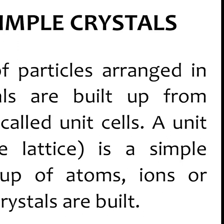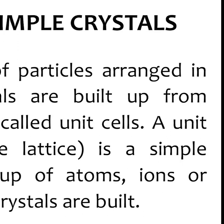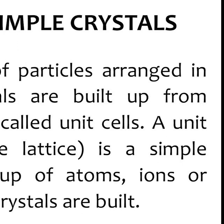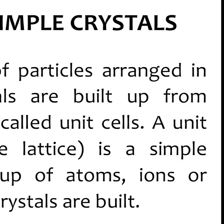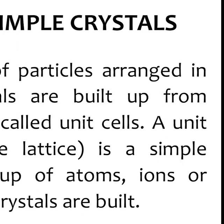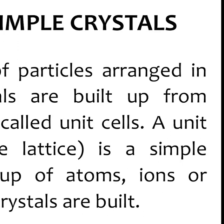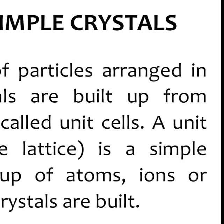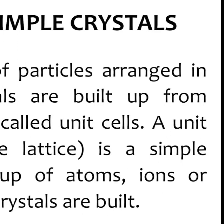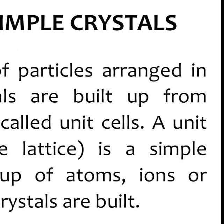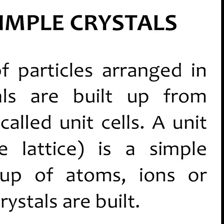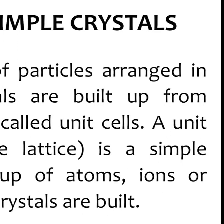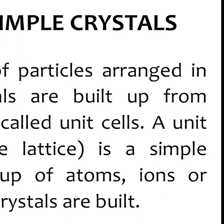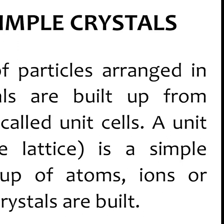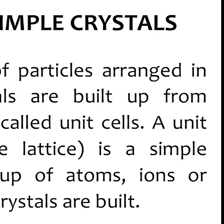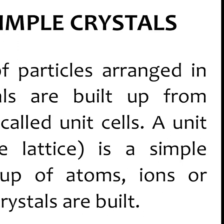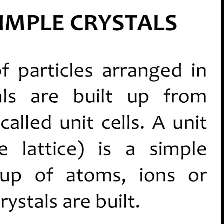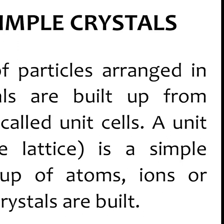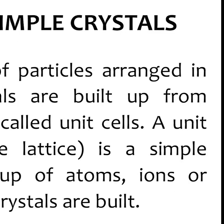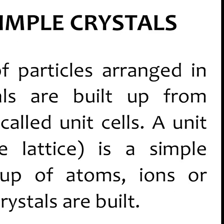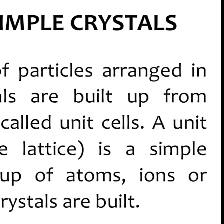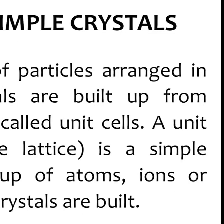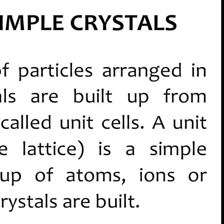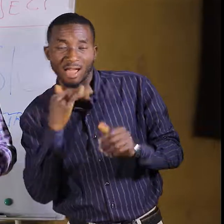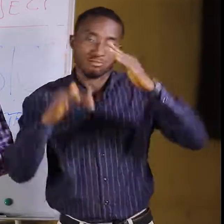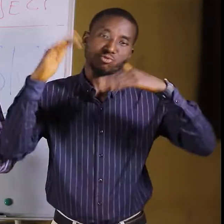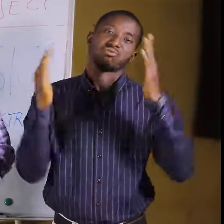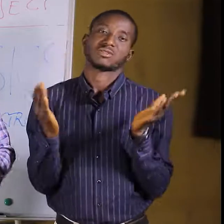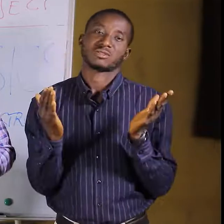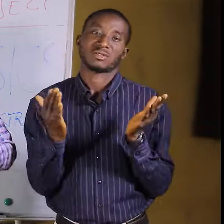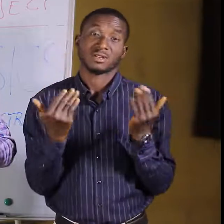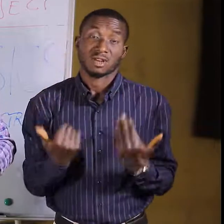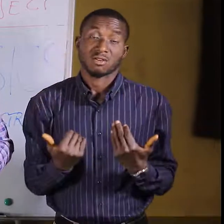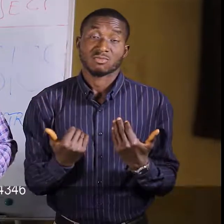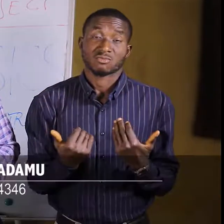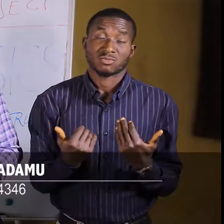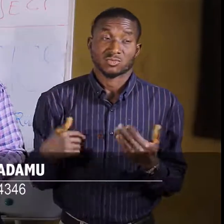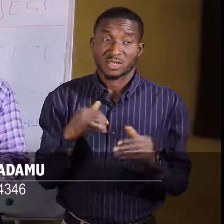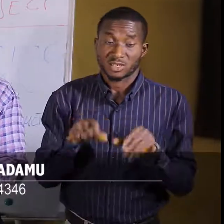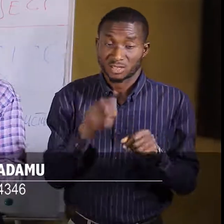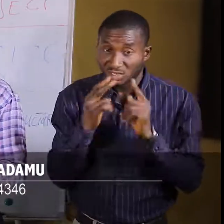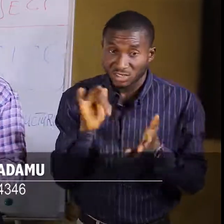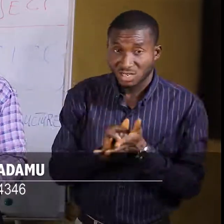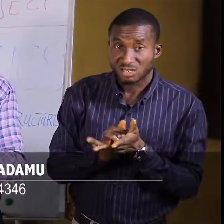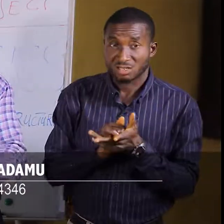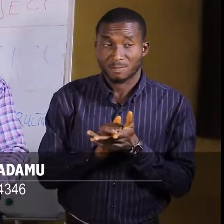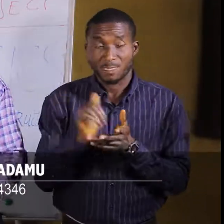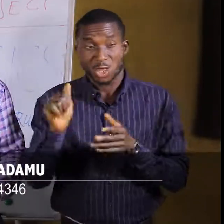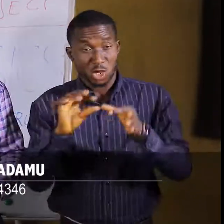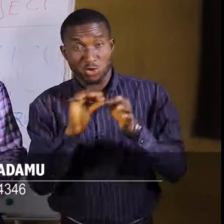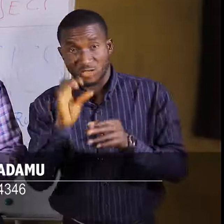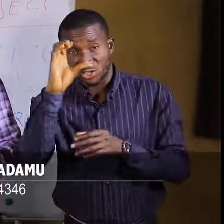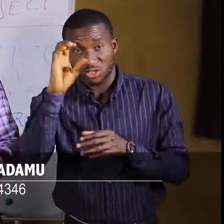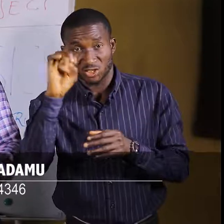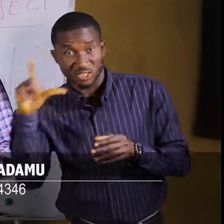molecules from which crystals are built. Now, in a nutshell, we can say that a unit